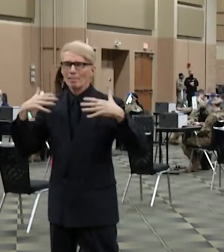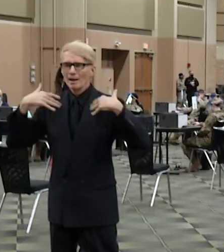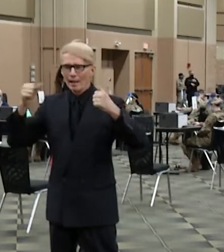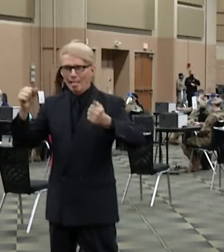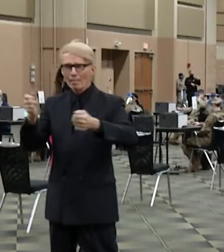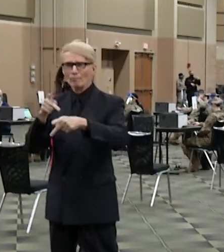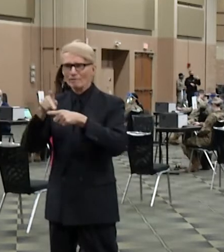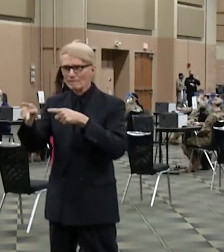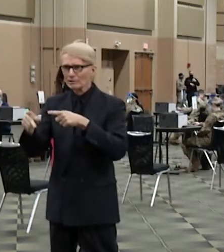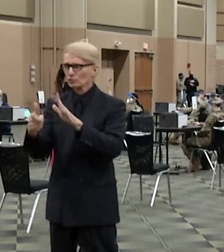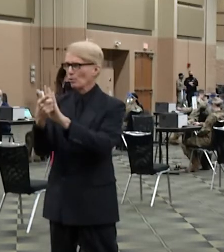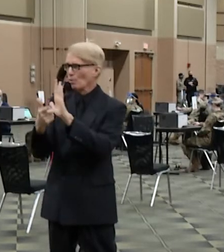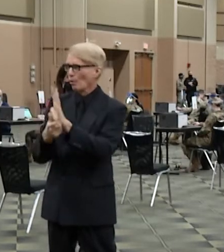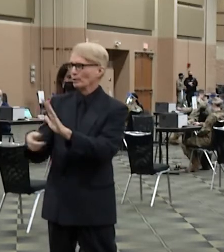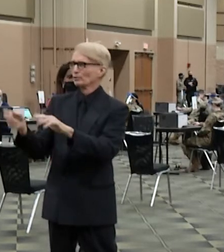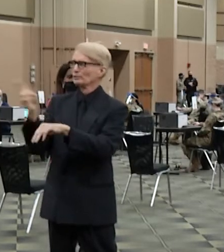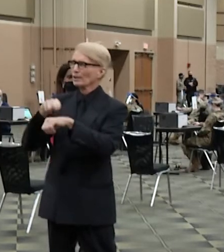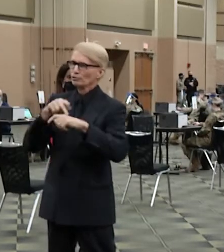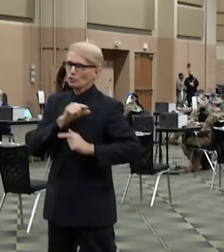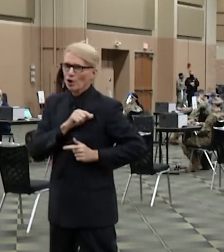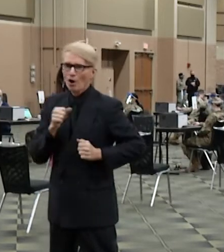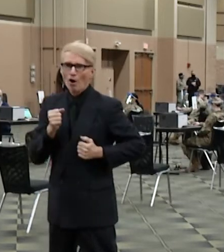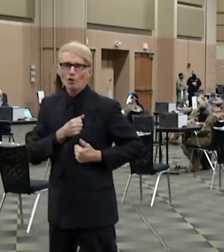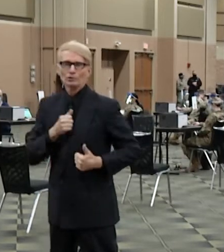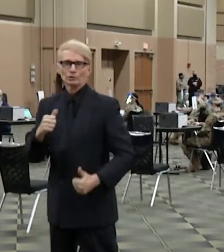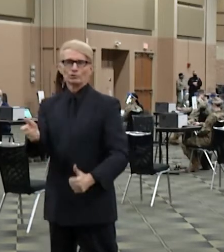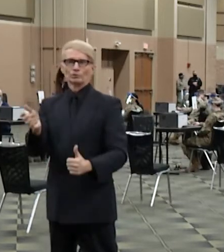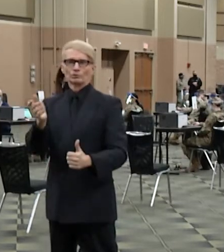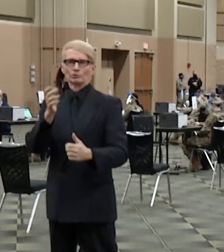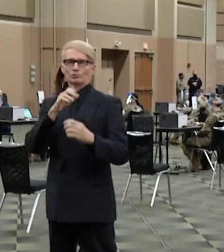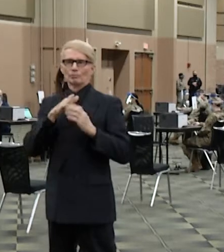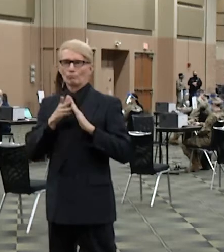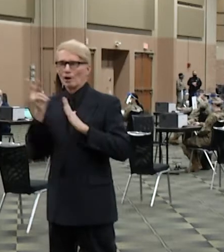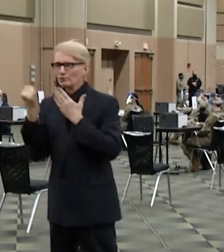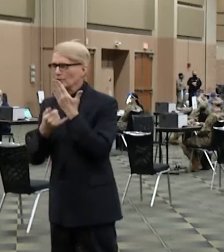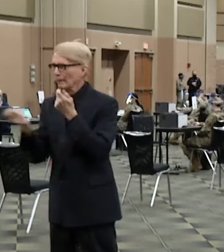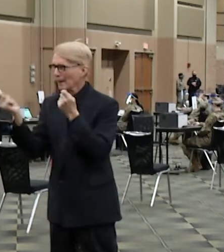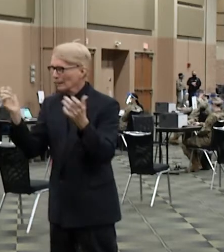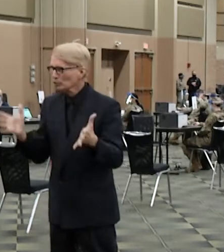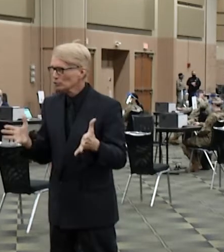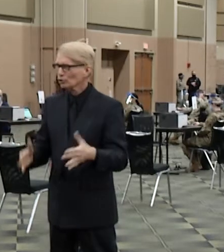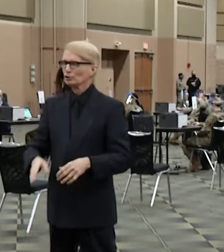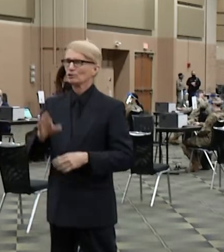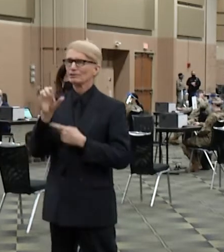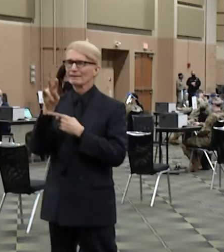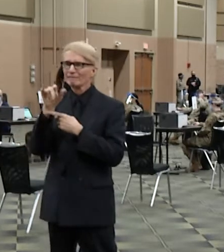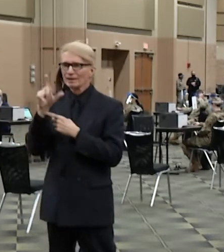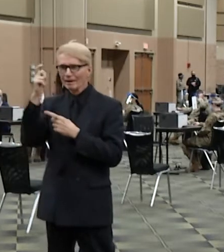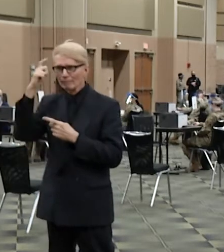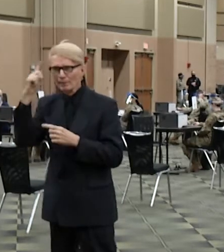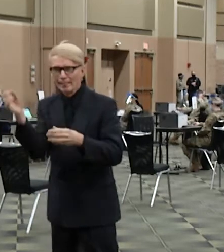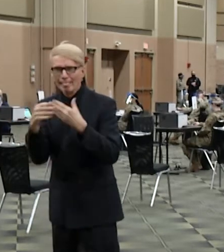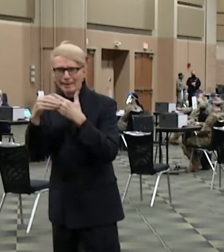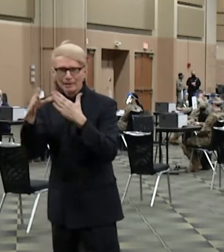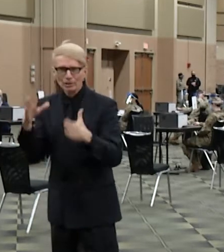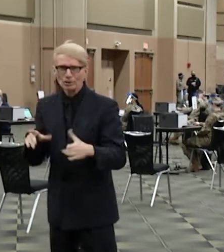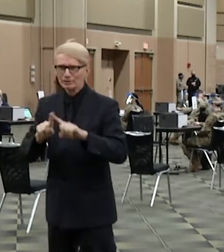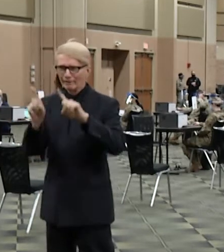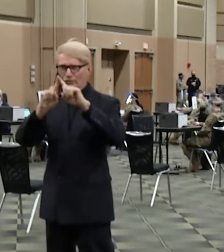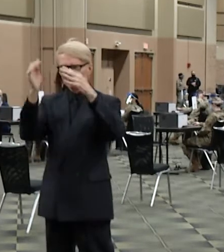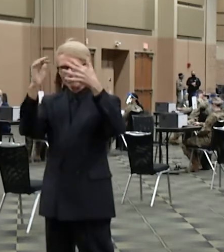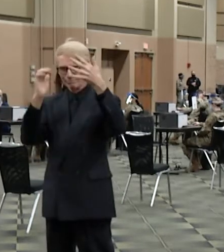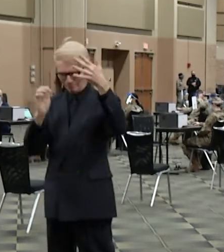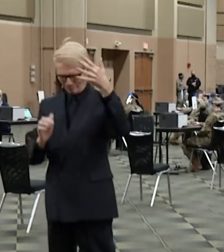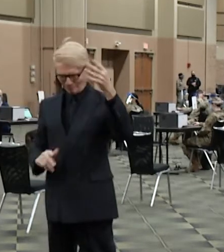our partners at the National Guard, our project managers, operational leaders, civic and public leaders, and dozens of others who have helped make